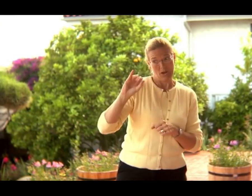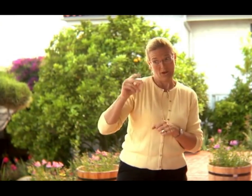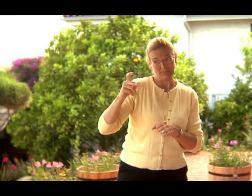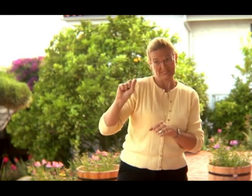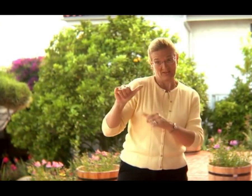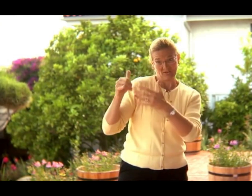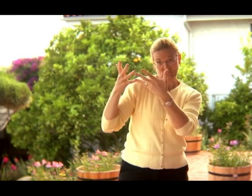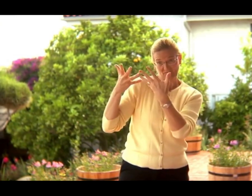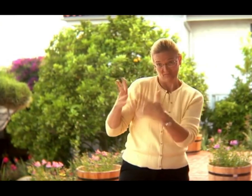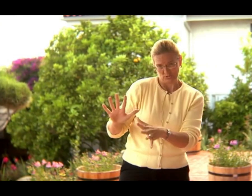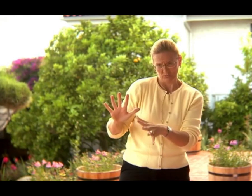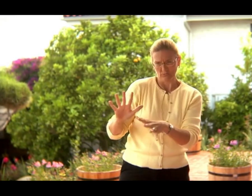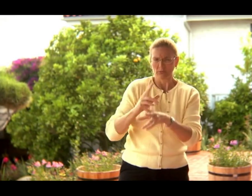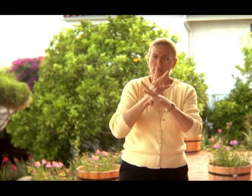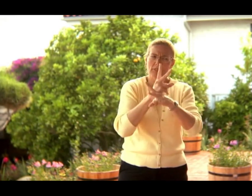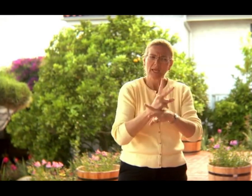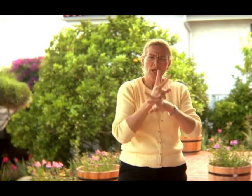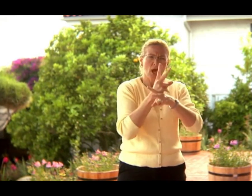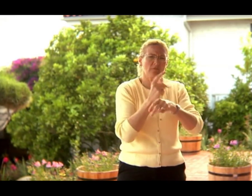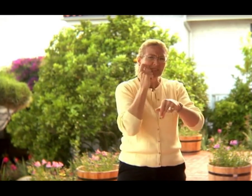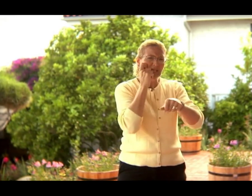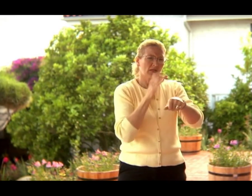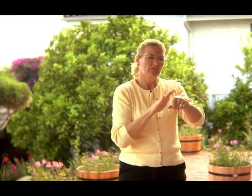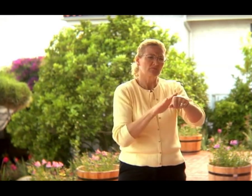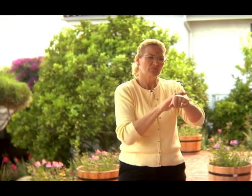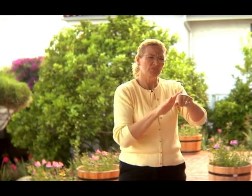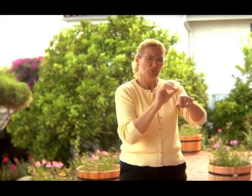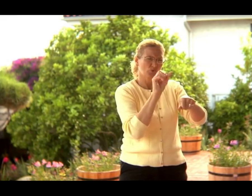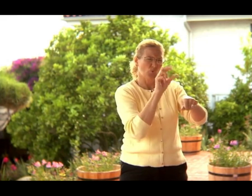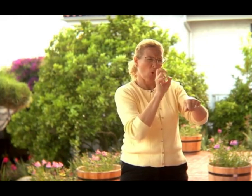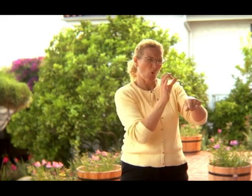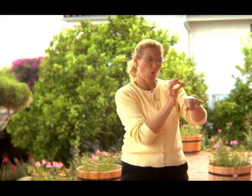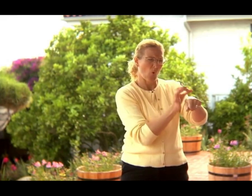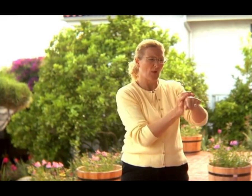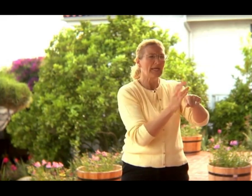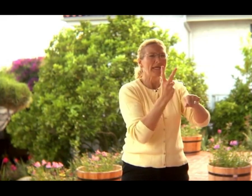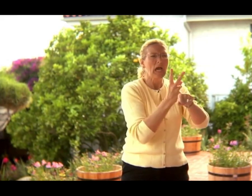After a biopsy, you take care of the area like any other small skin sore.